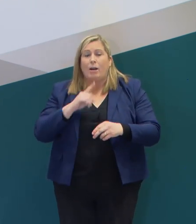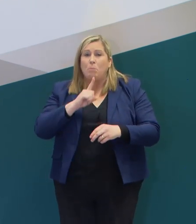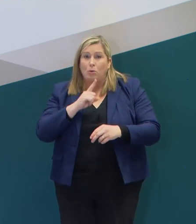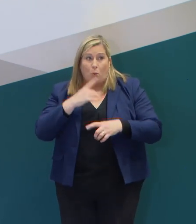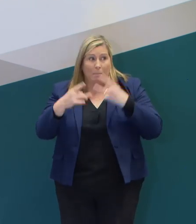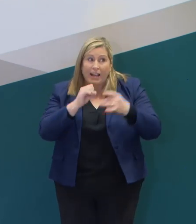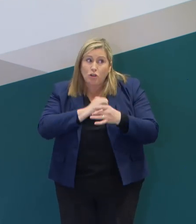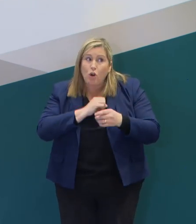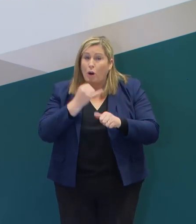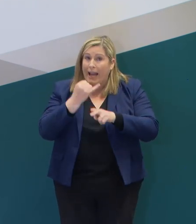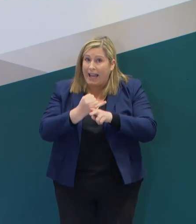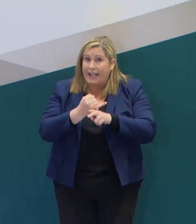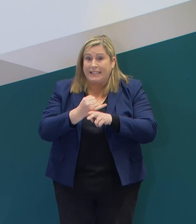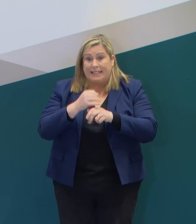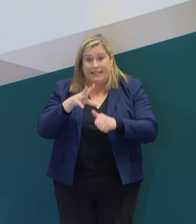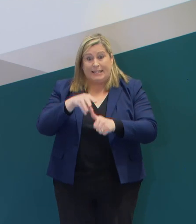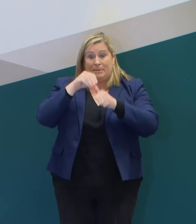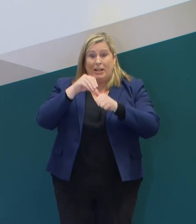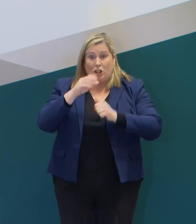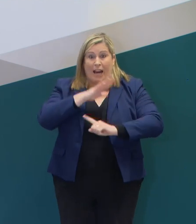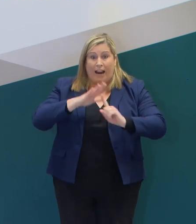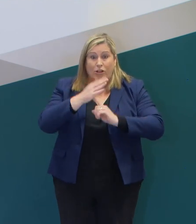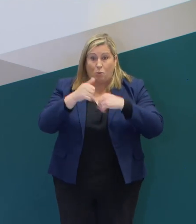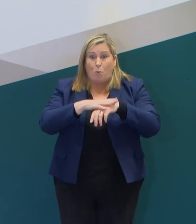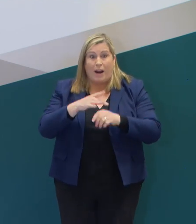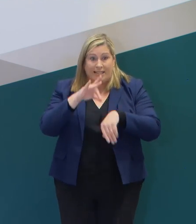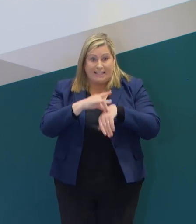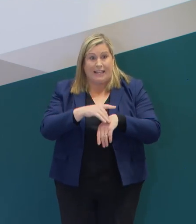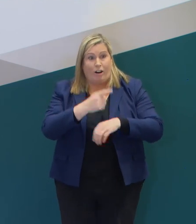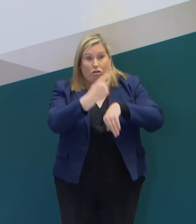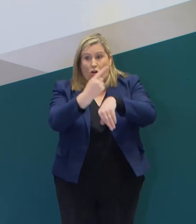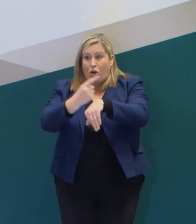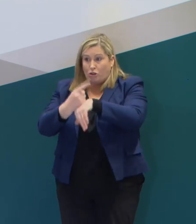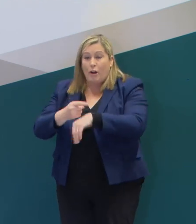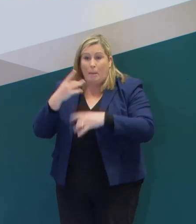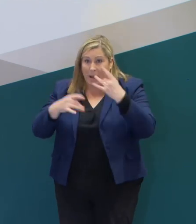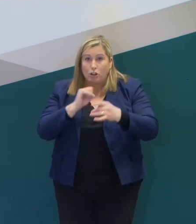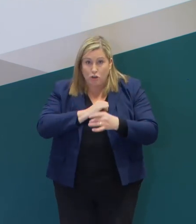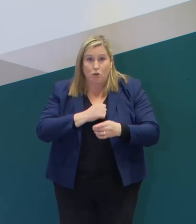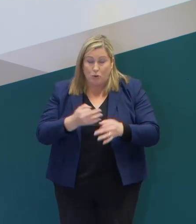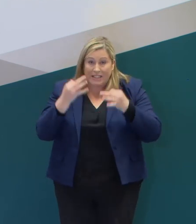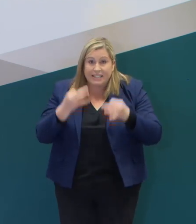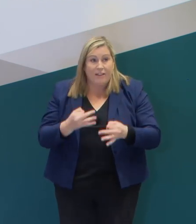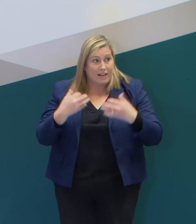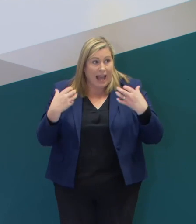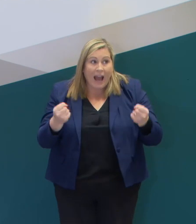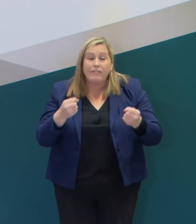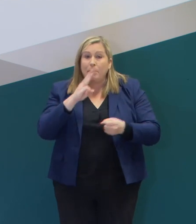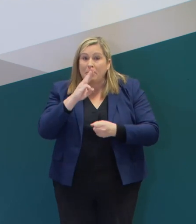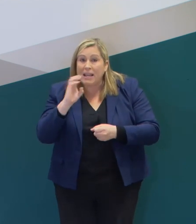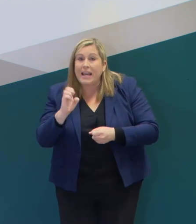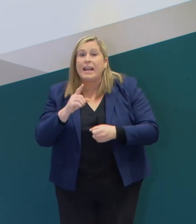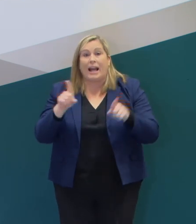it's needed, and we are trying to secure this large, steady supply which we've secured from China, which we hope will begin shipment in the coming